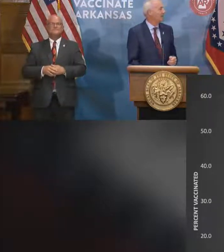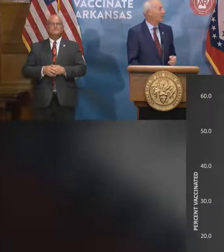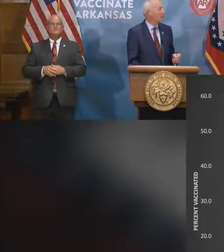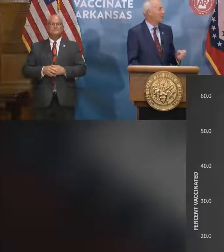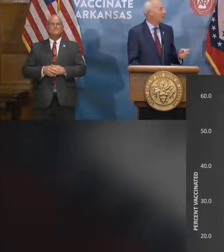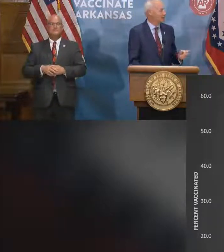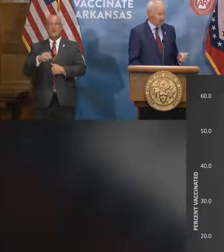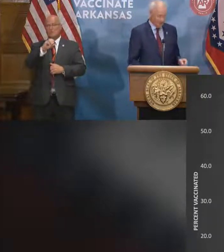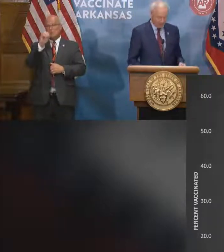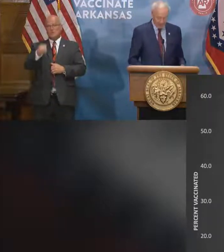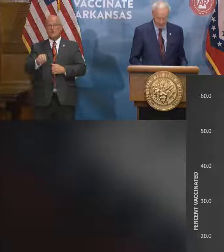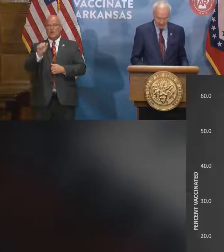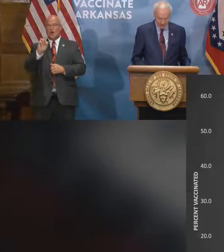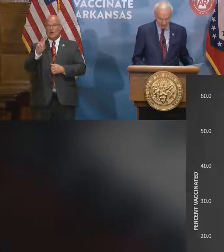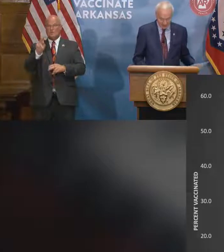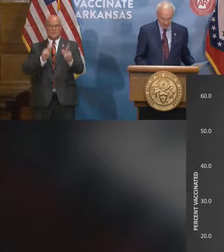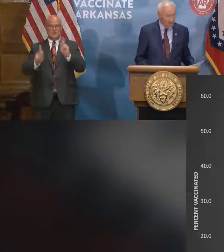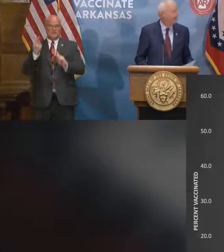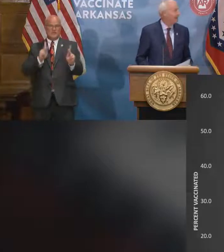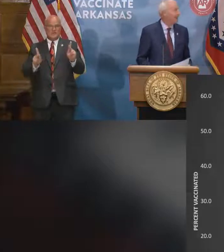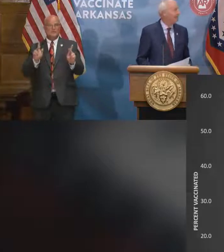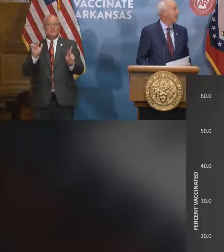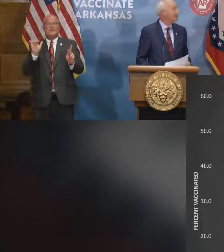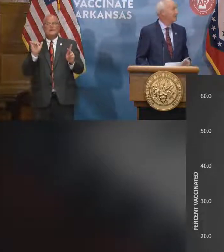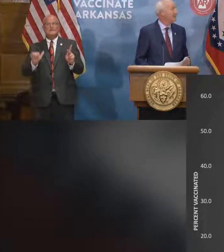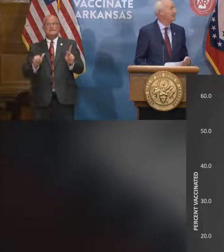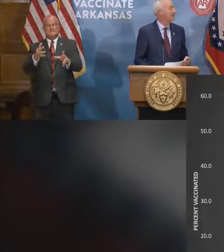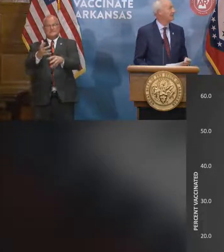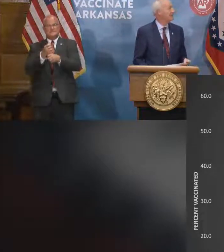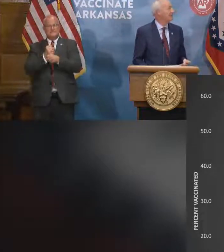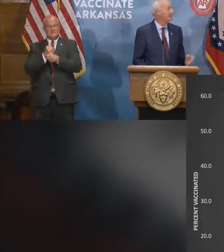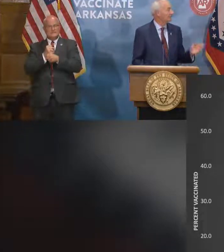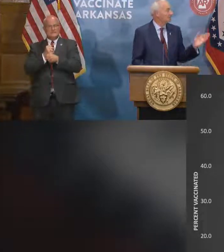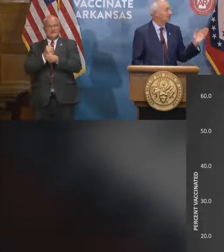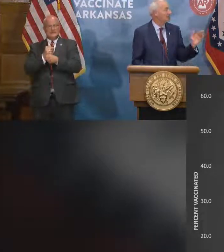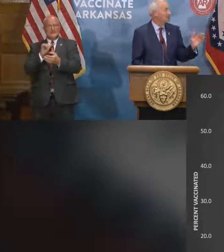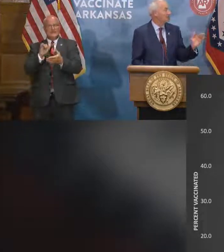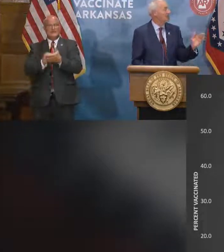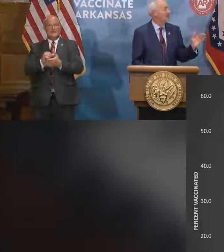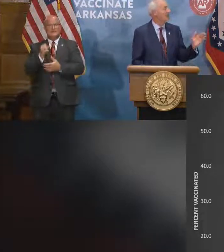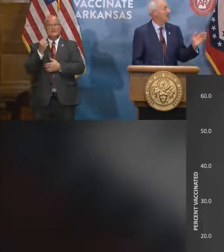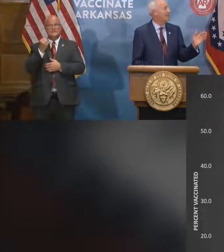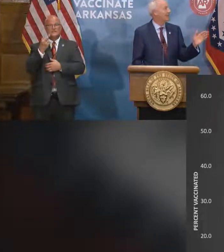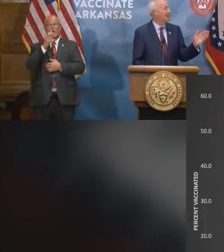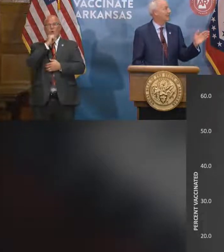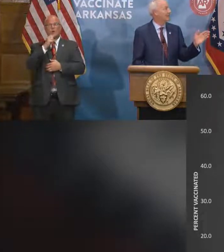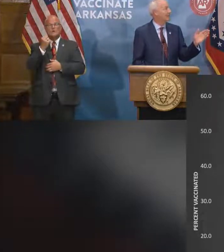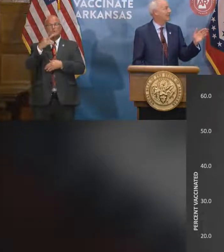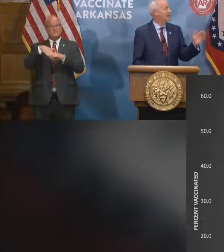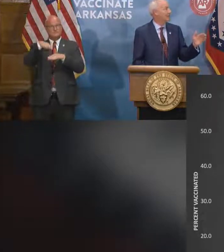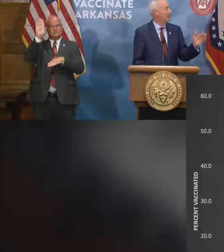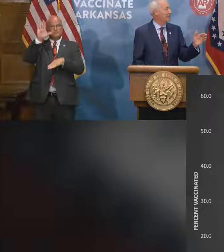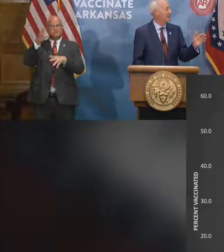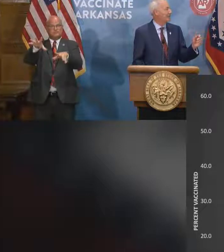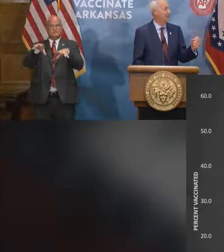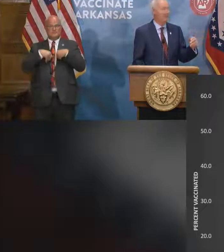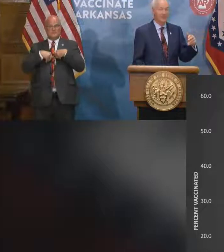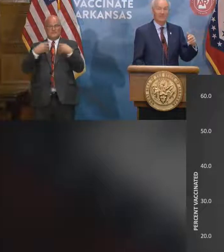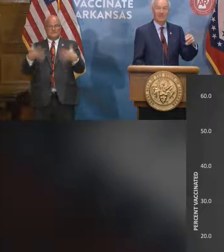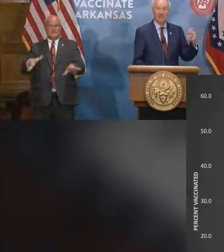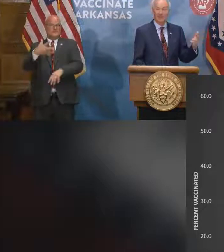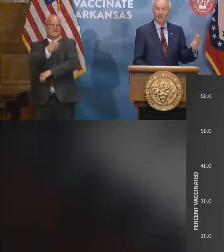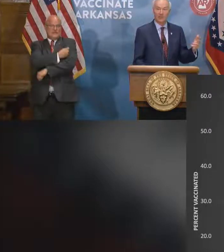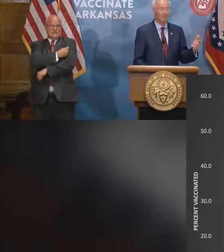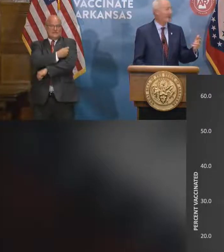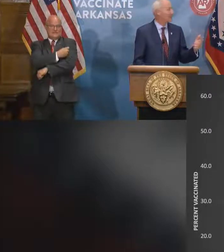The proportion of Arkansas residents that have received, that 12 plus, that have received the vaccination, and